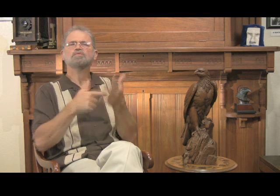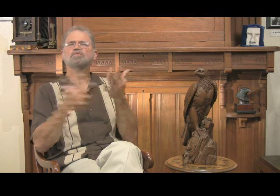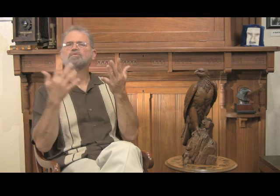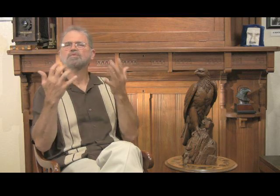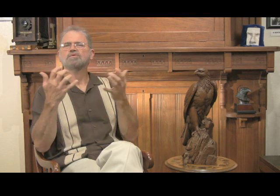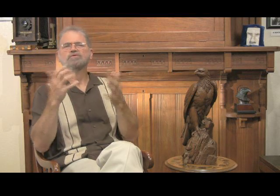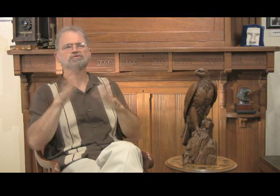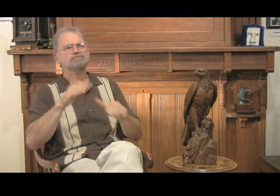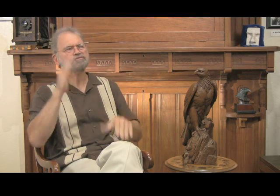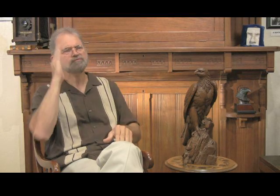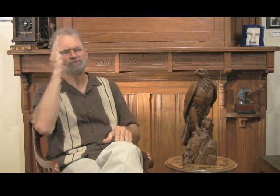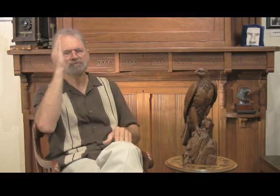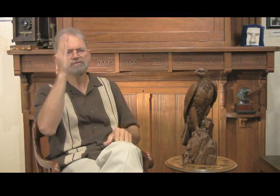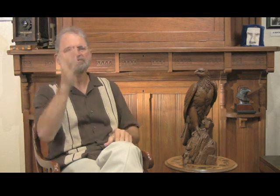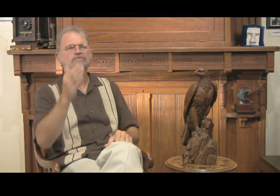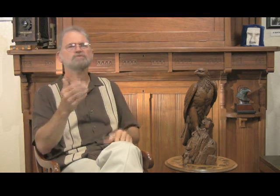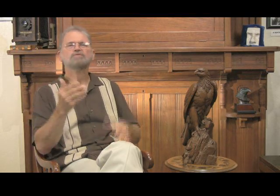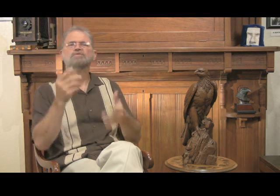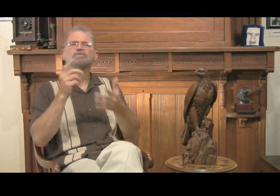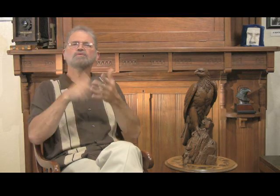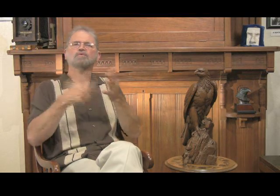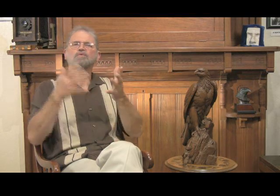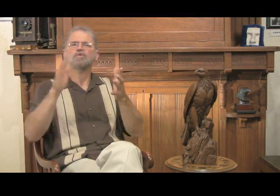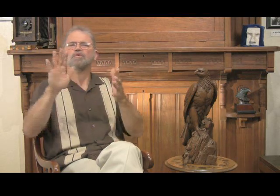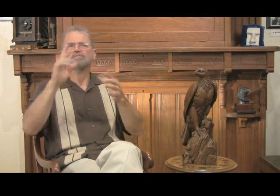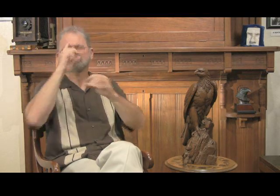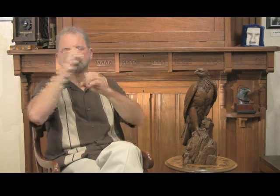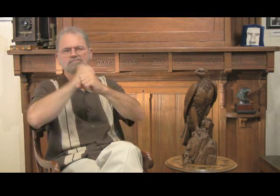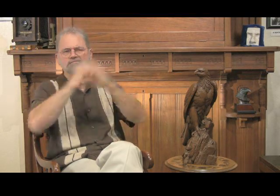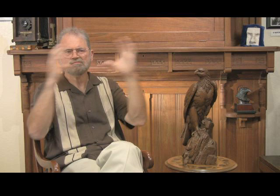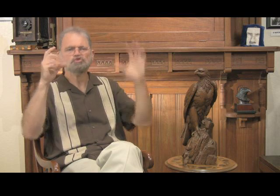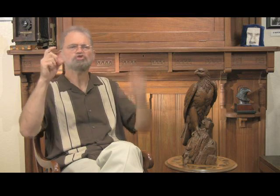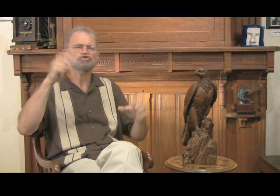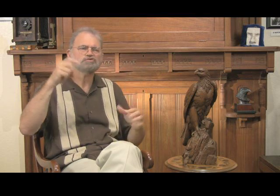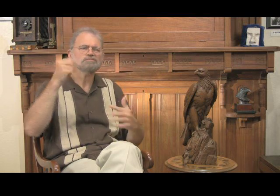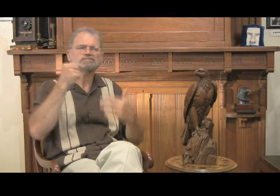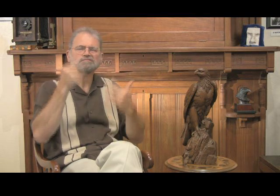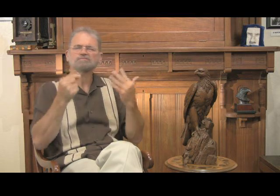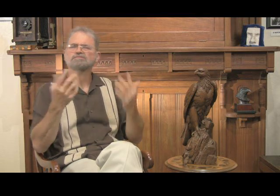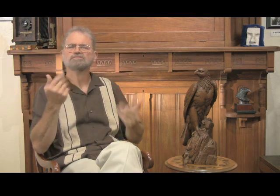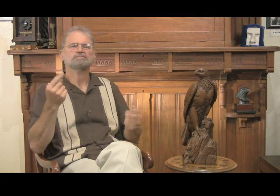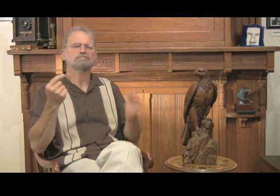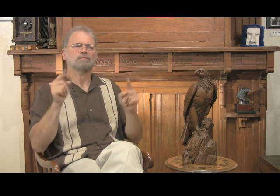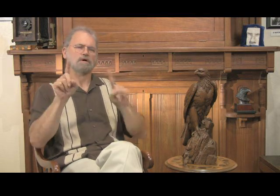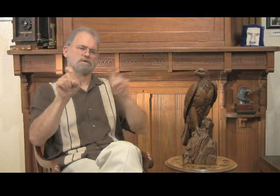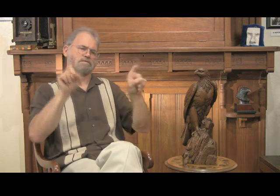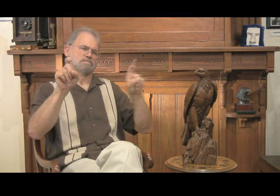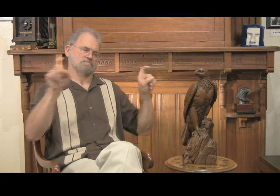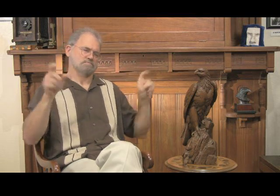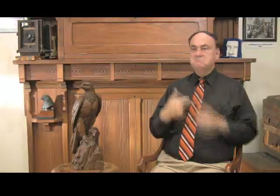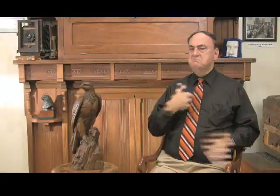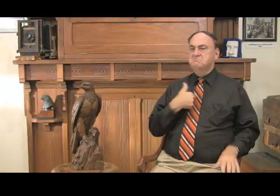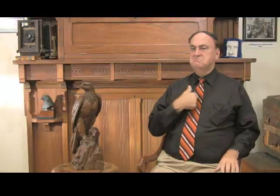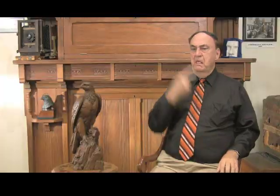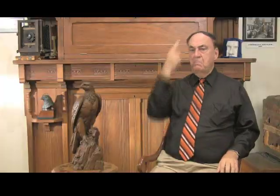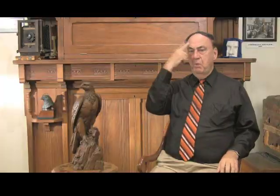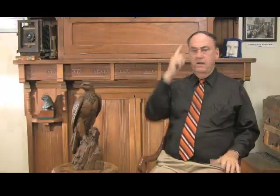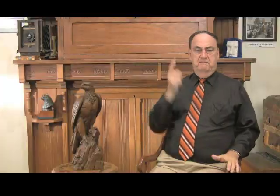for the children, for their future, what their visions of this could be. So we asked around. I thought at first